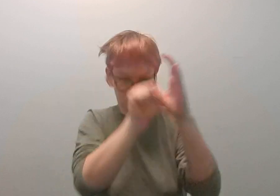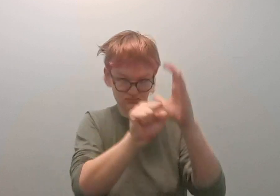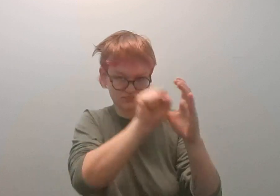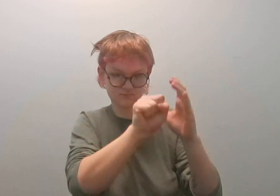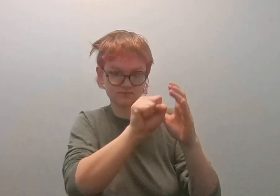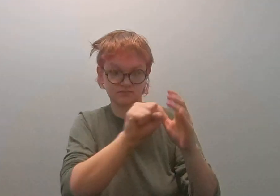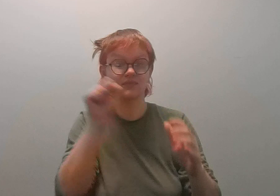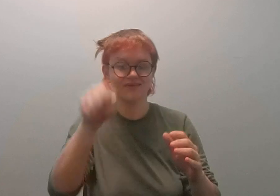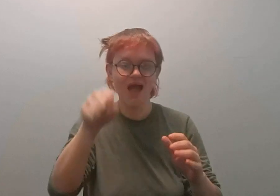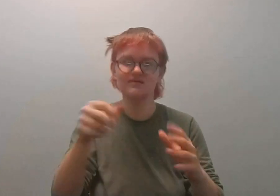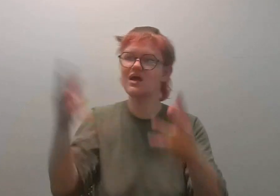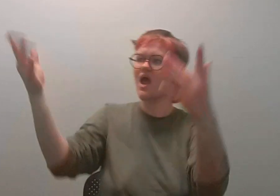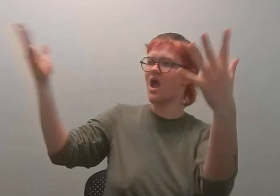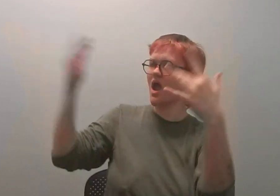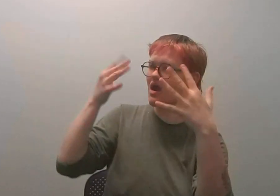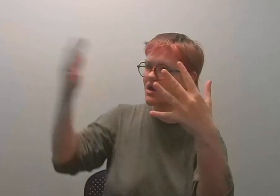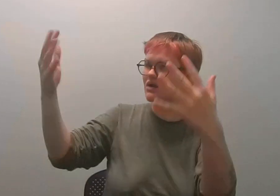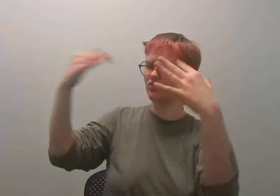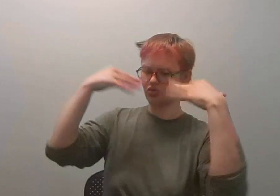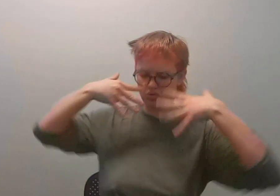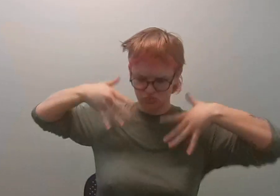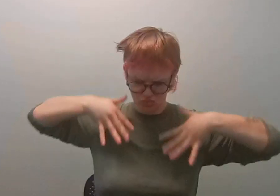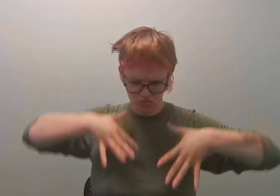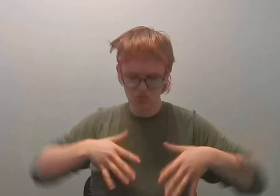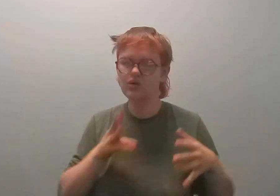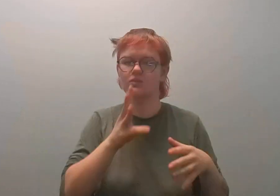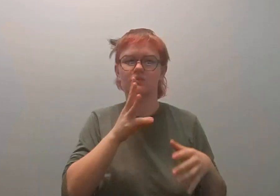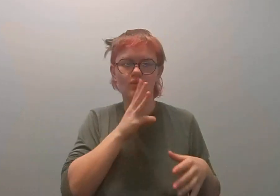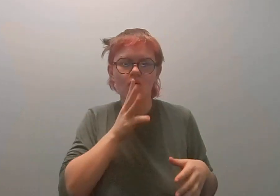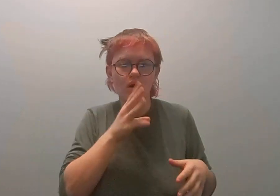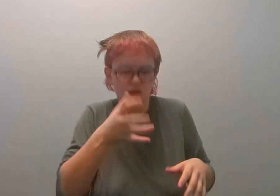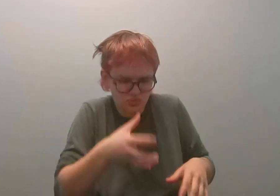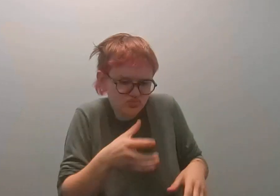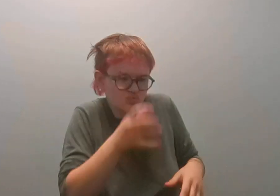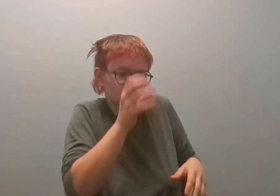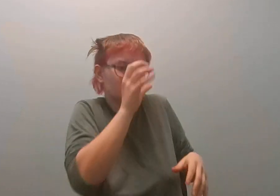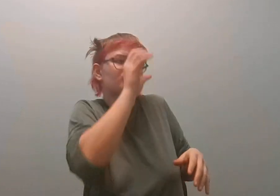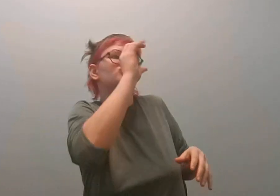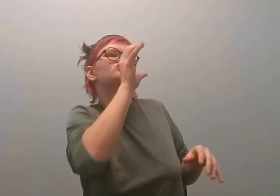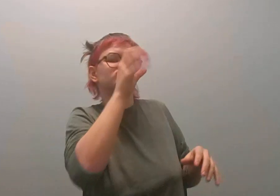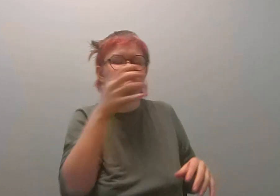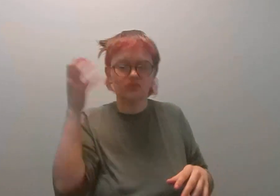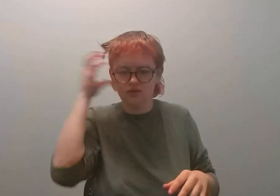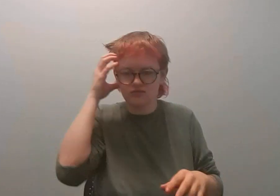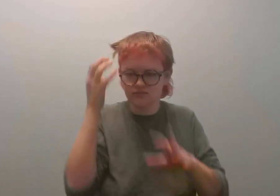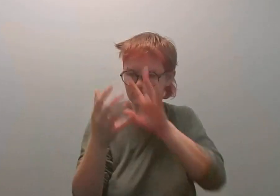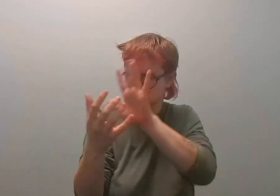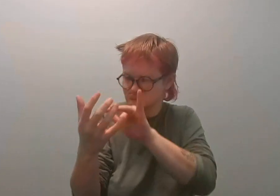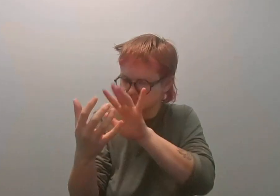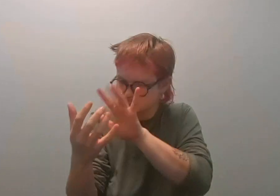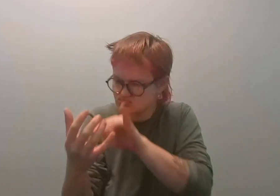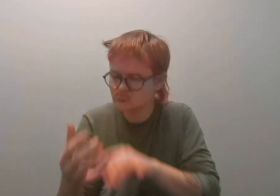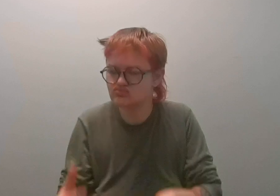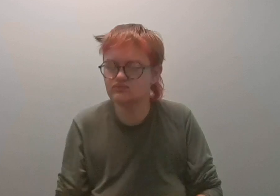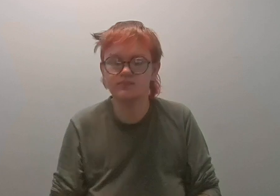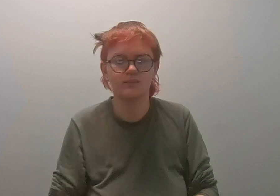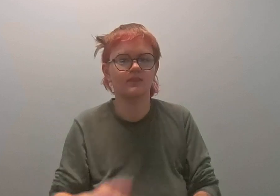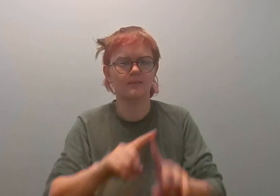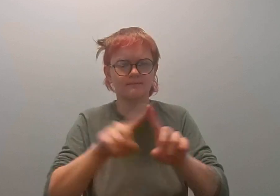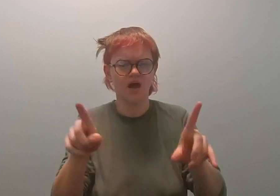the materials inside our cell phones. But what are atoms exactly? What's inside of these atoms? What makes an